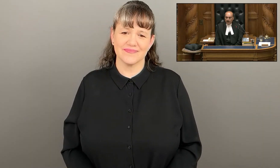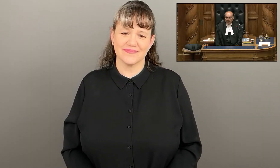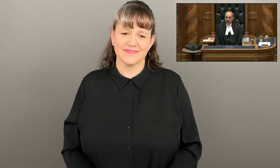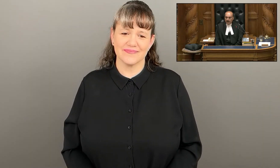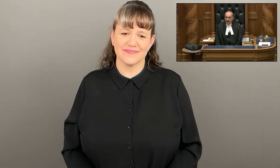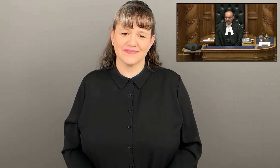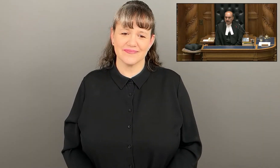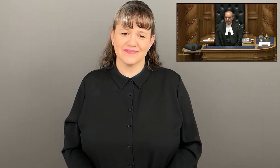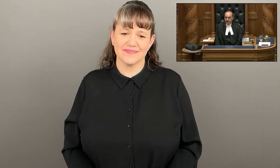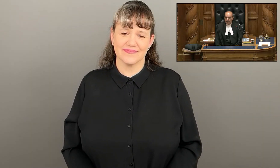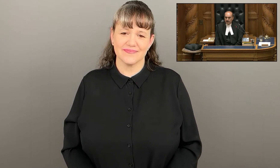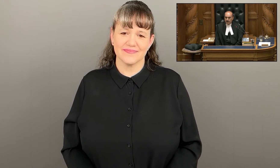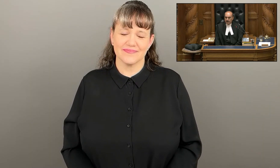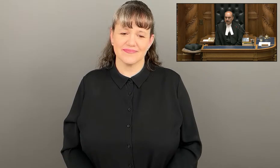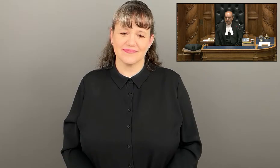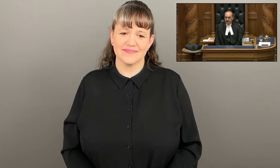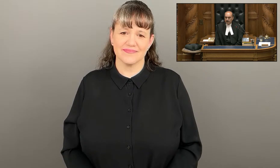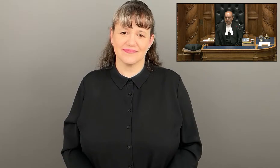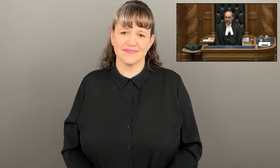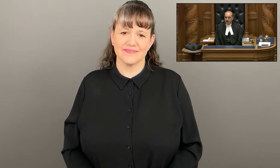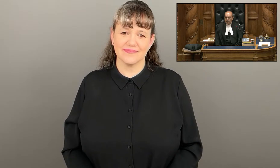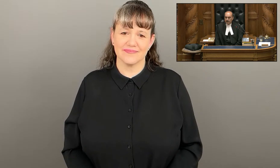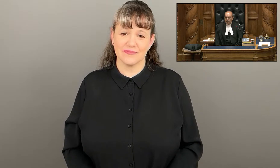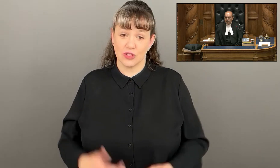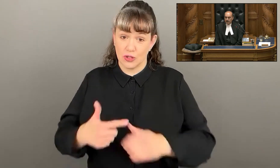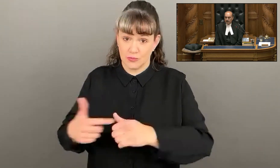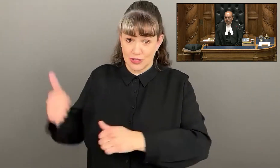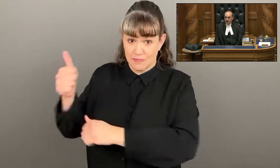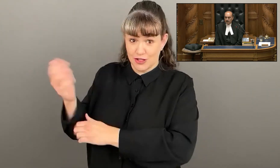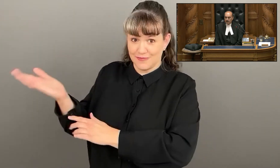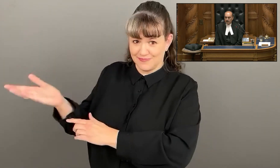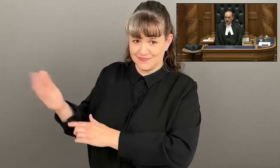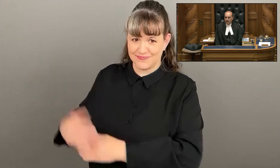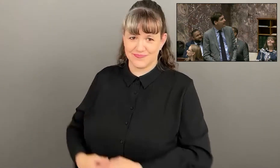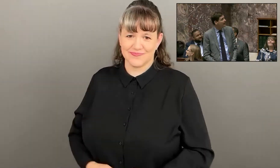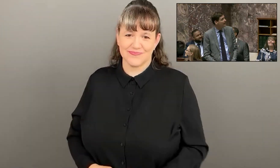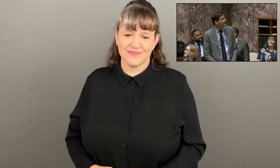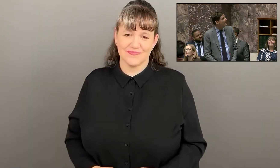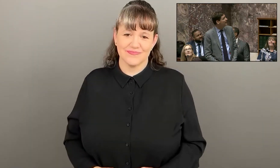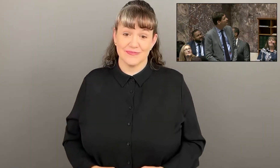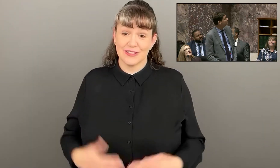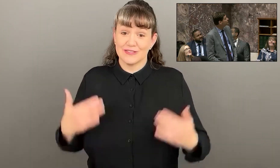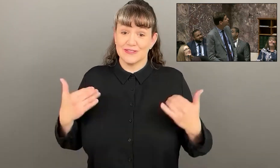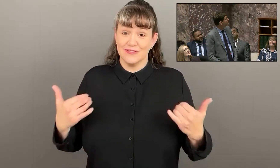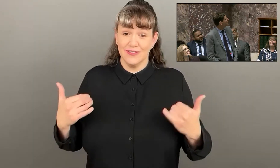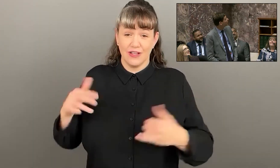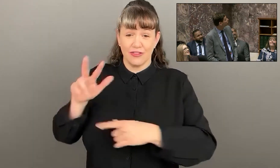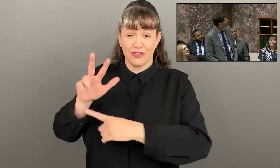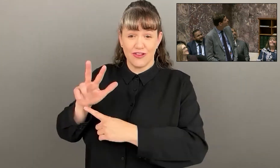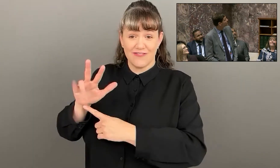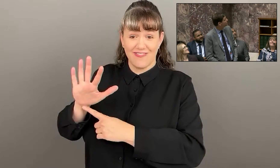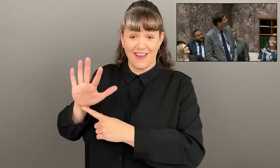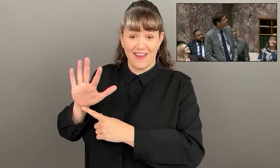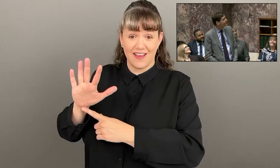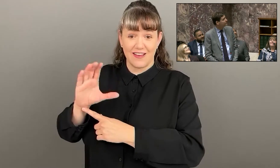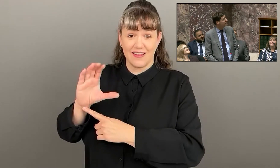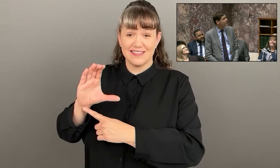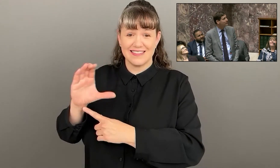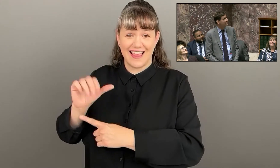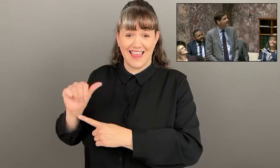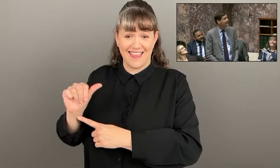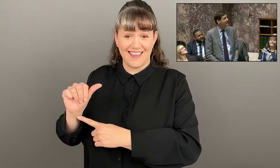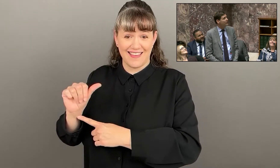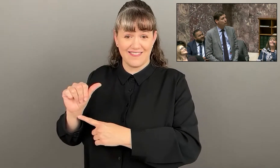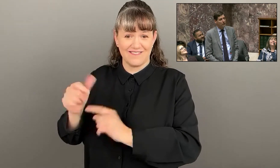Mr. Premier. Thank you, Honourable Speaker. We're joined today by 35 constituency advisors from across the province of